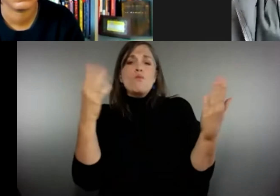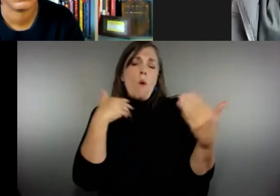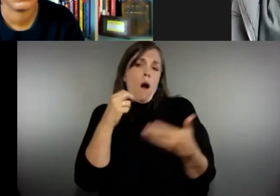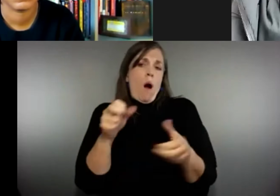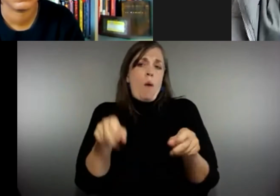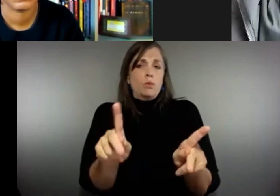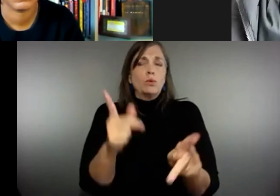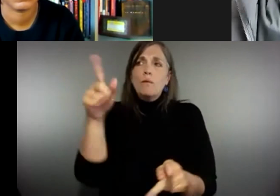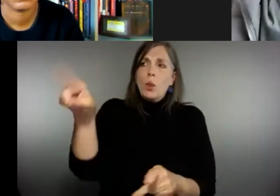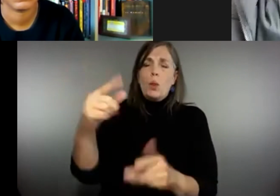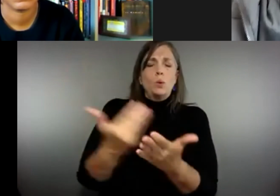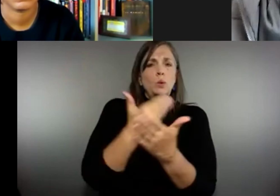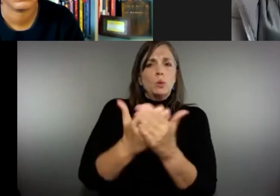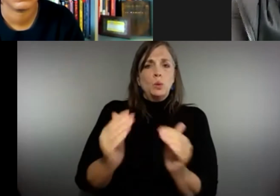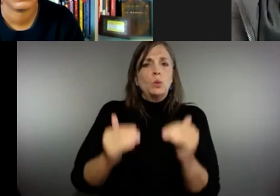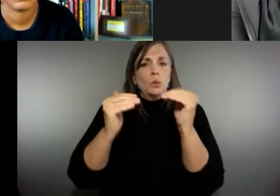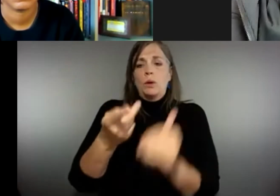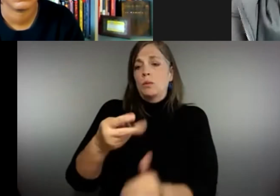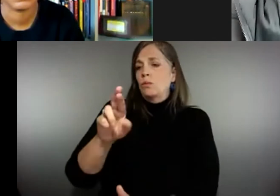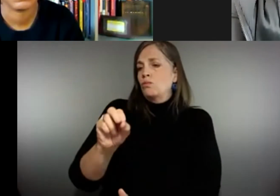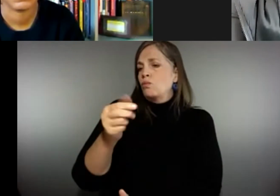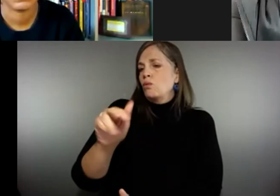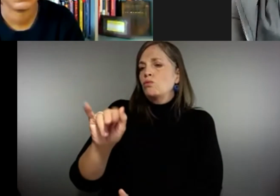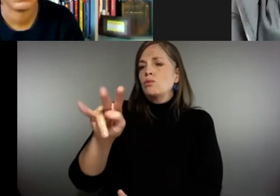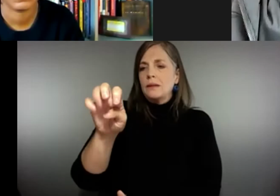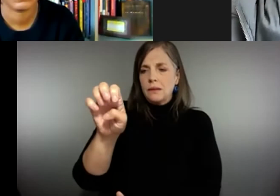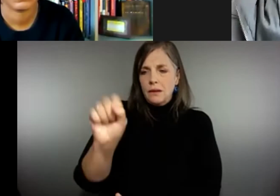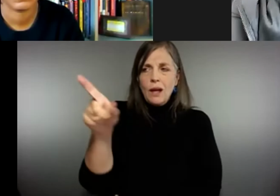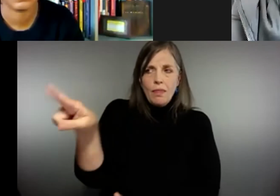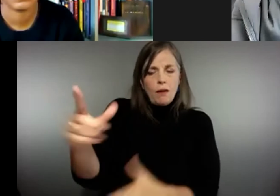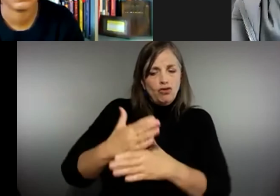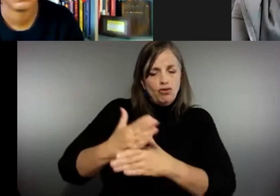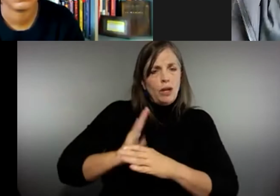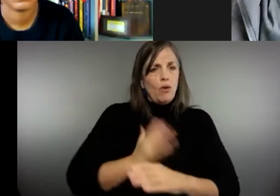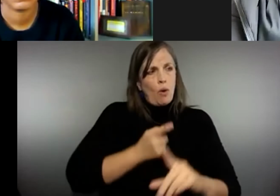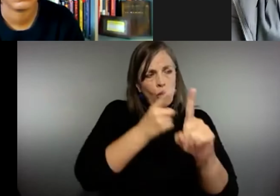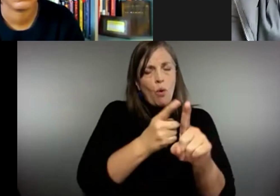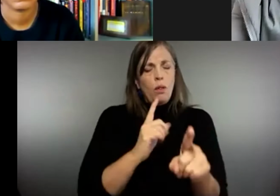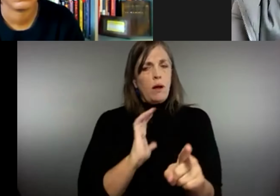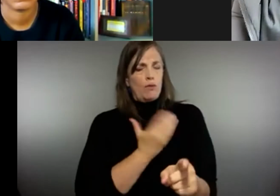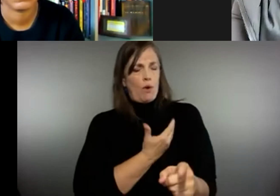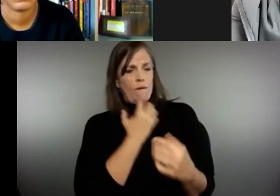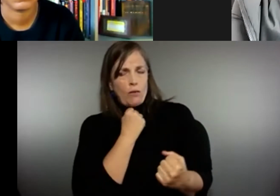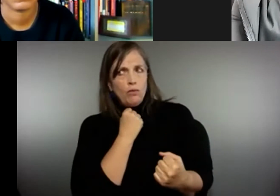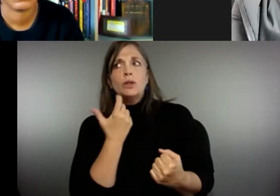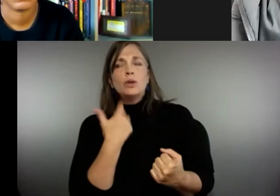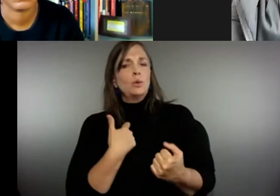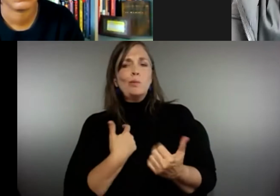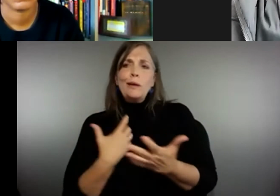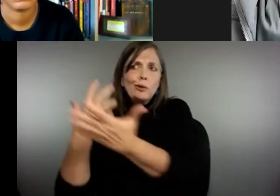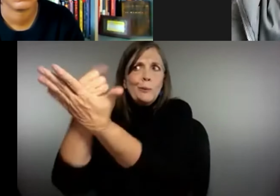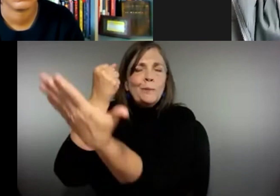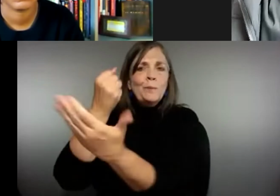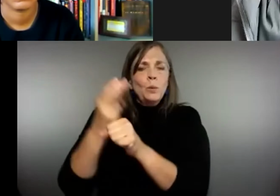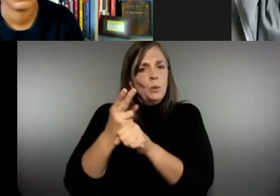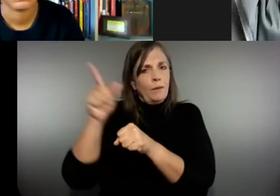our goals who share our values for our communities um and i think we should take advantage quite frankly and leverage that window um and push